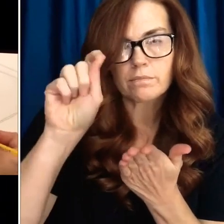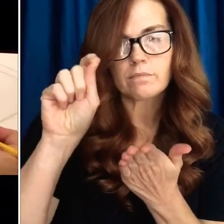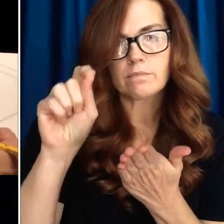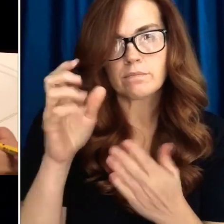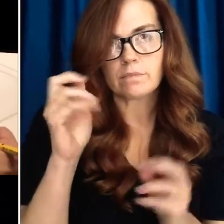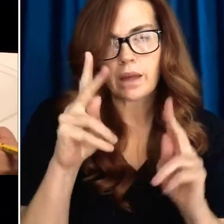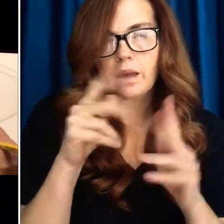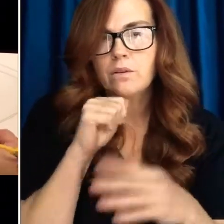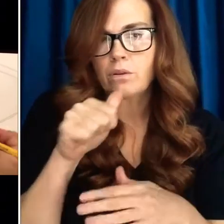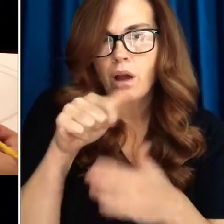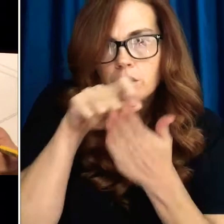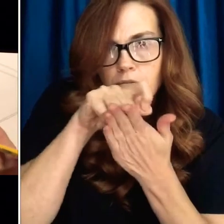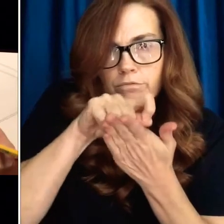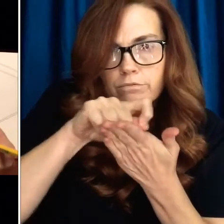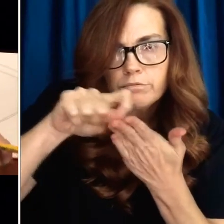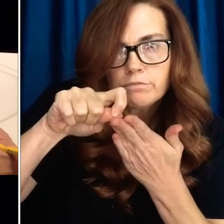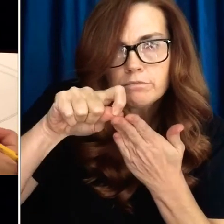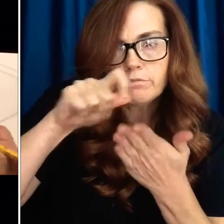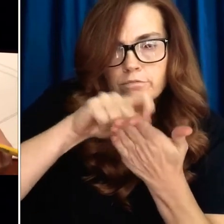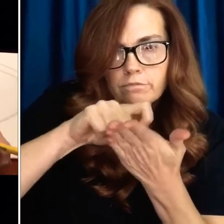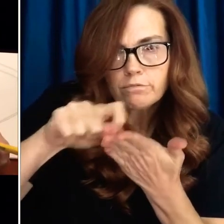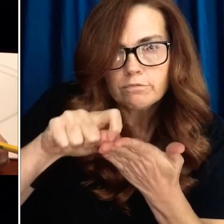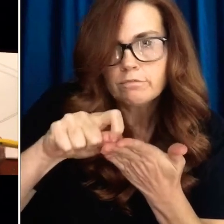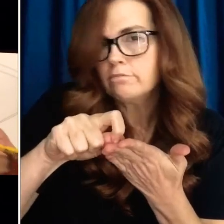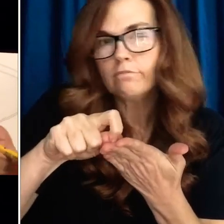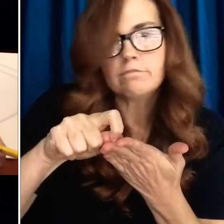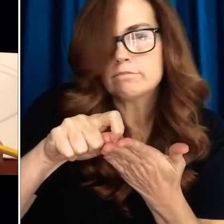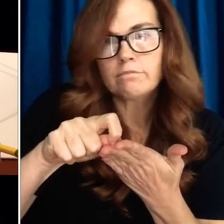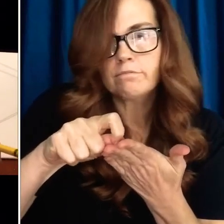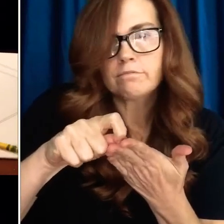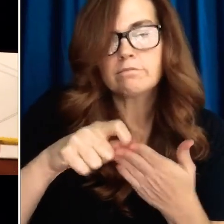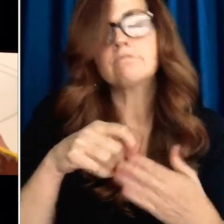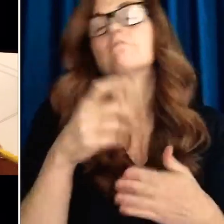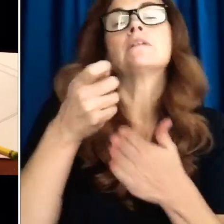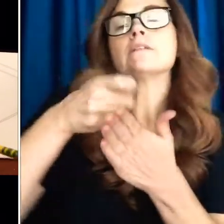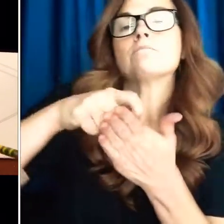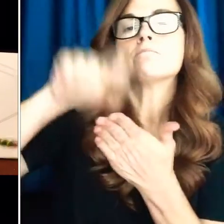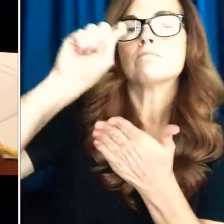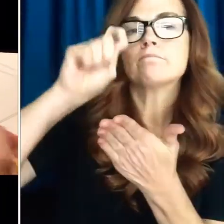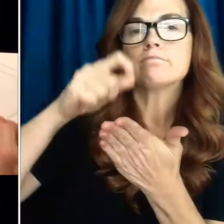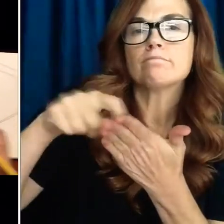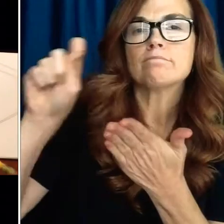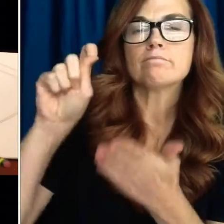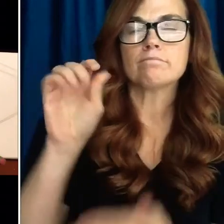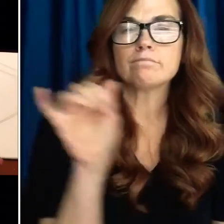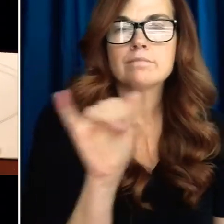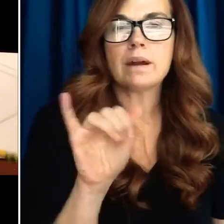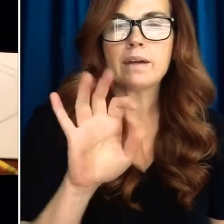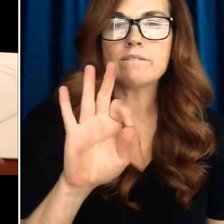The flick is very important because you want that little curl on there so it looks like they're coming from